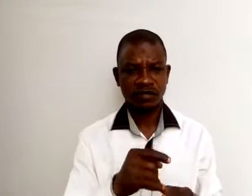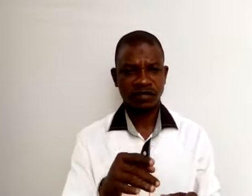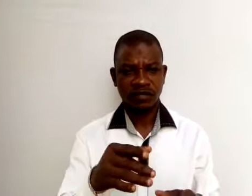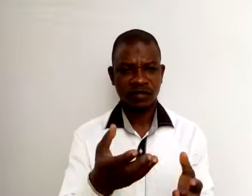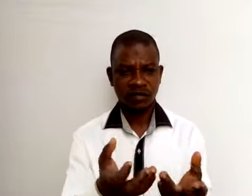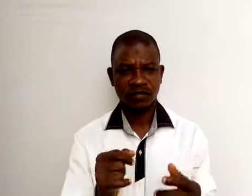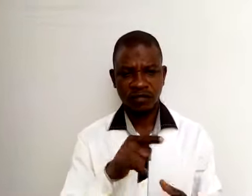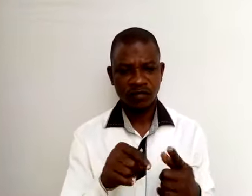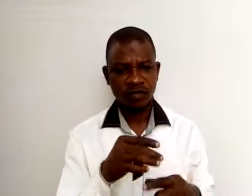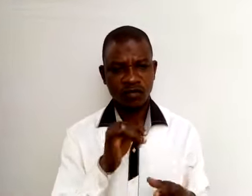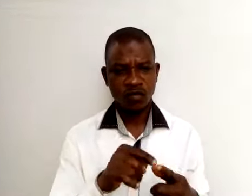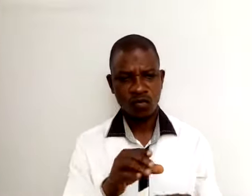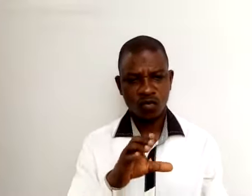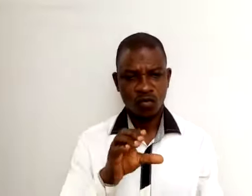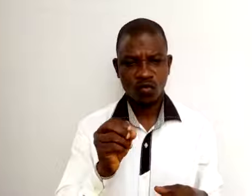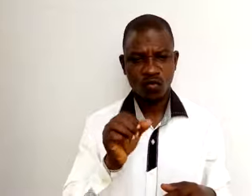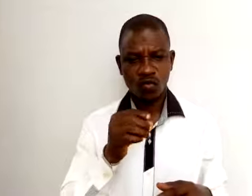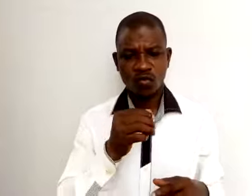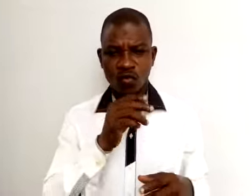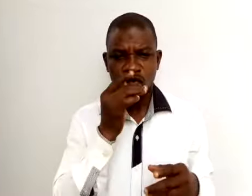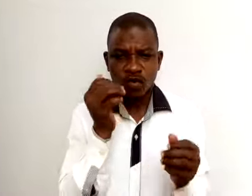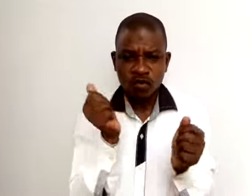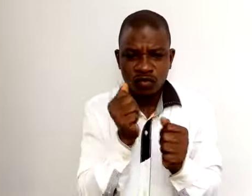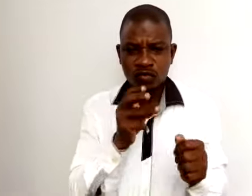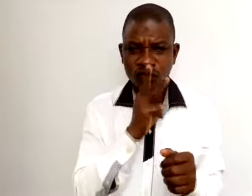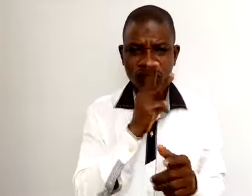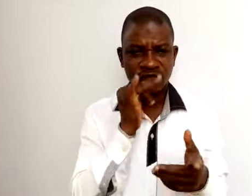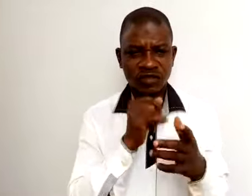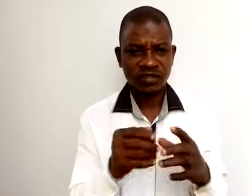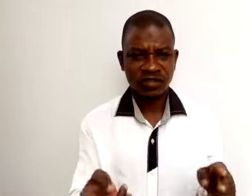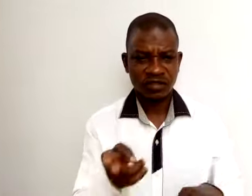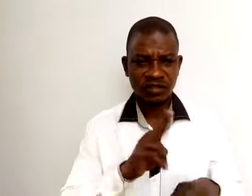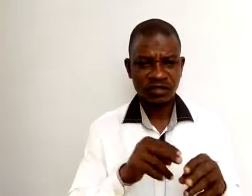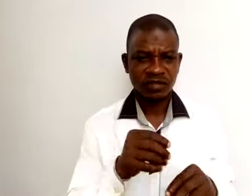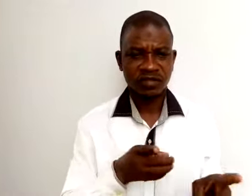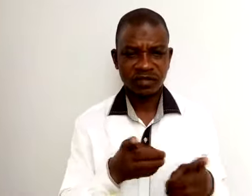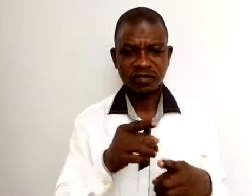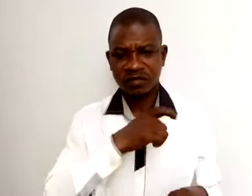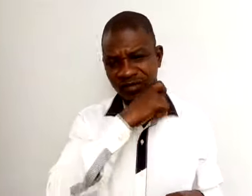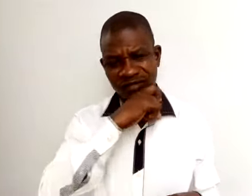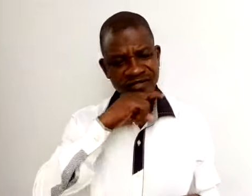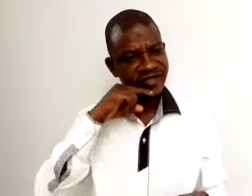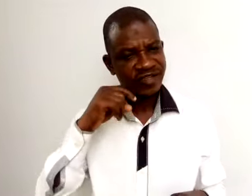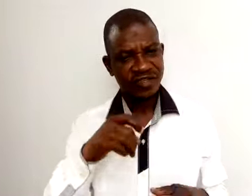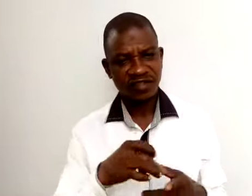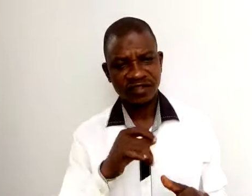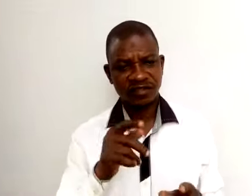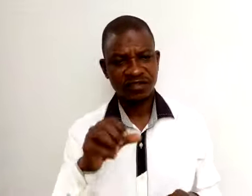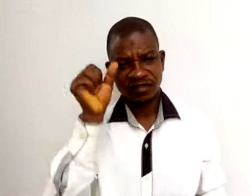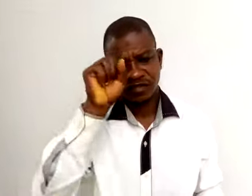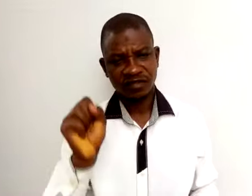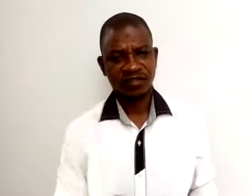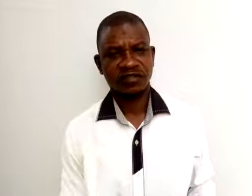for cold pure water increases during the dry season.